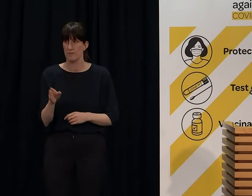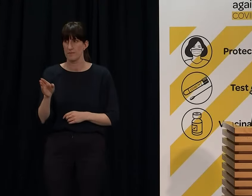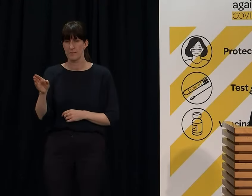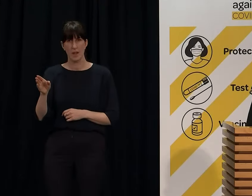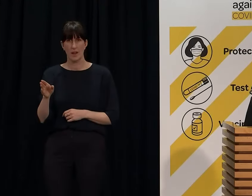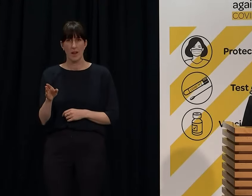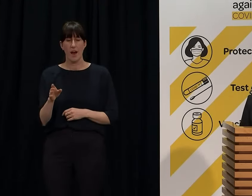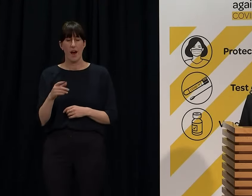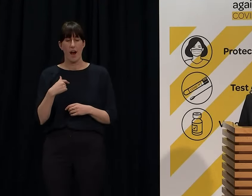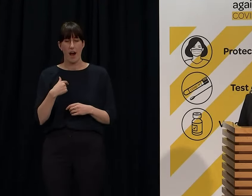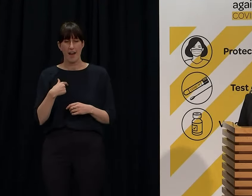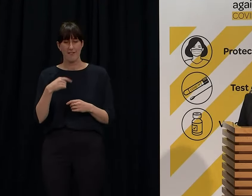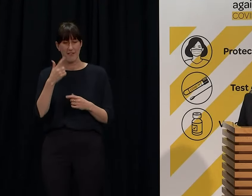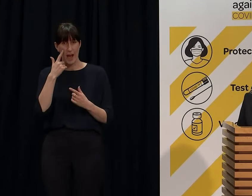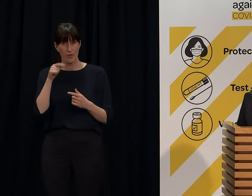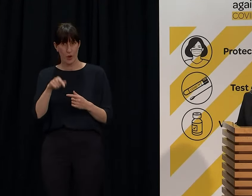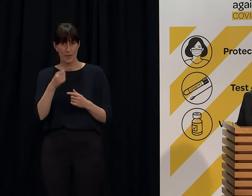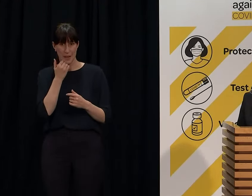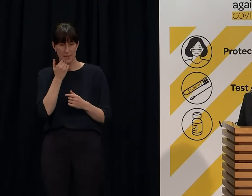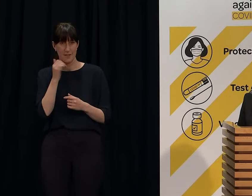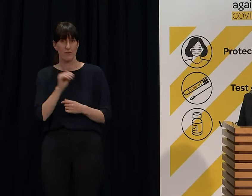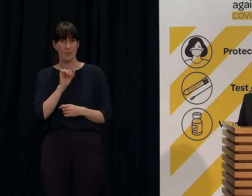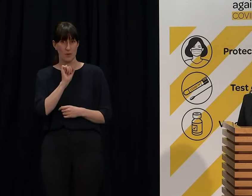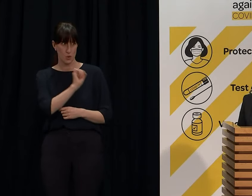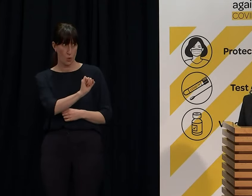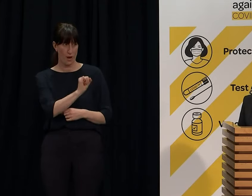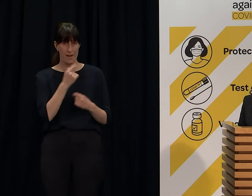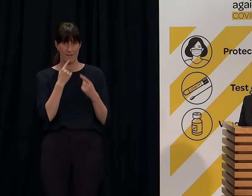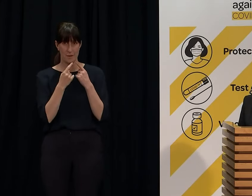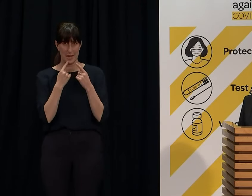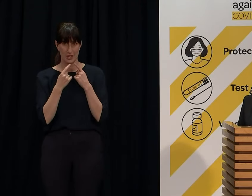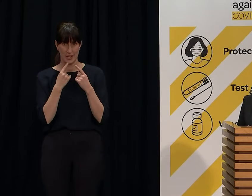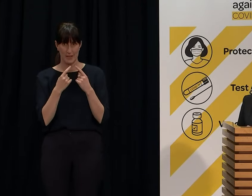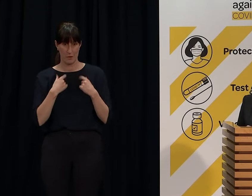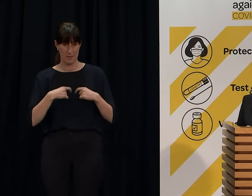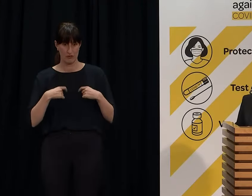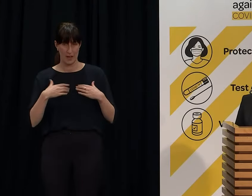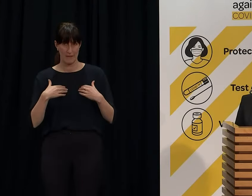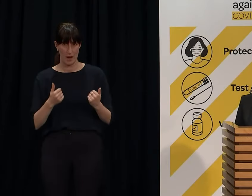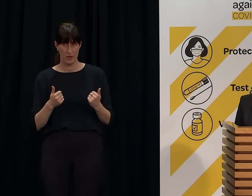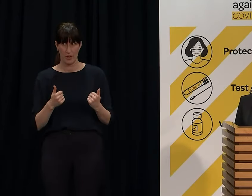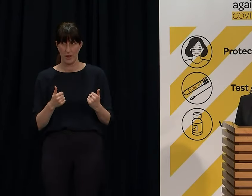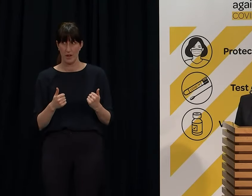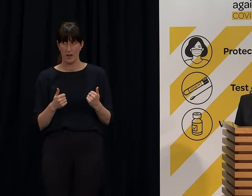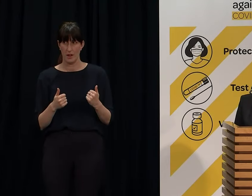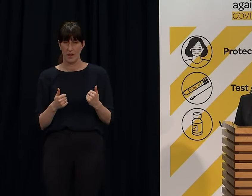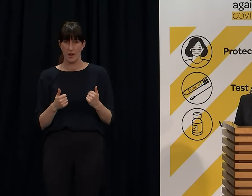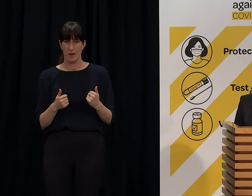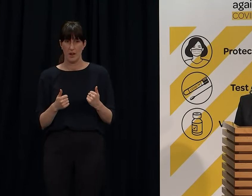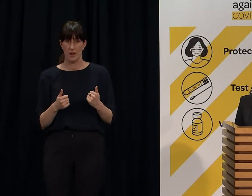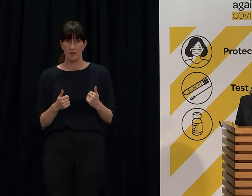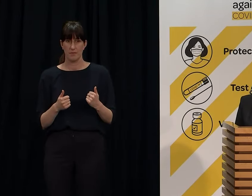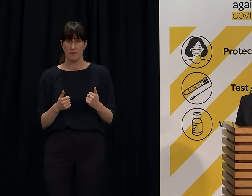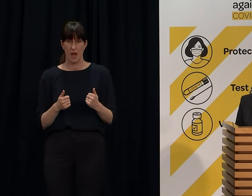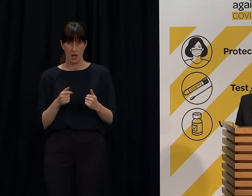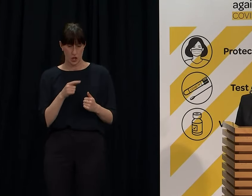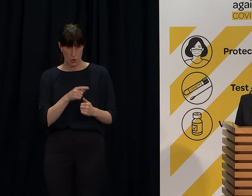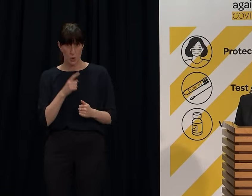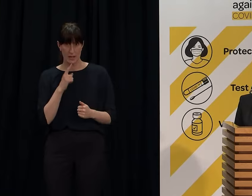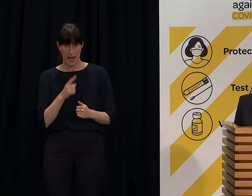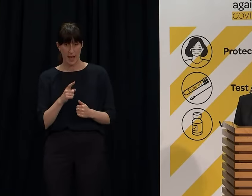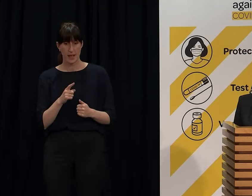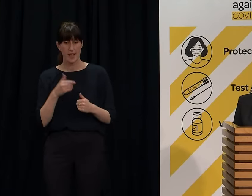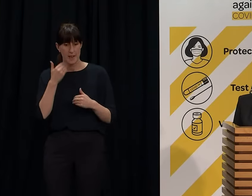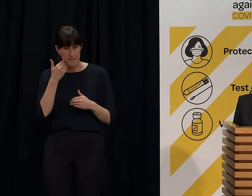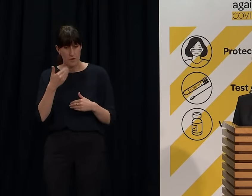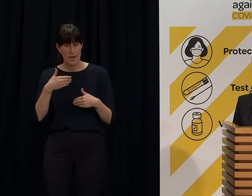air. So are you trying to suggest that the Ministry of Health is at surge capacity and is contacting 6,000 of those cases